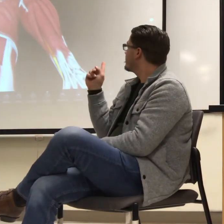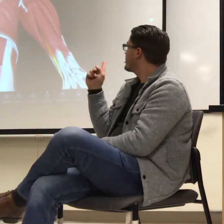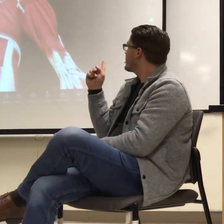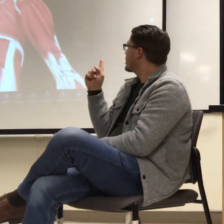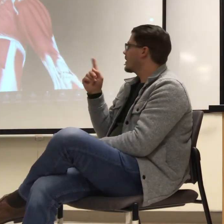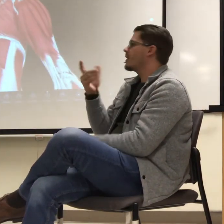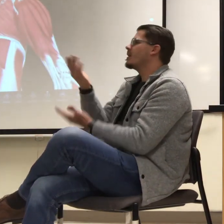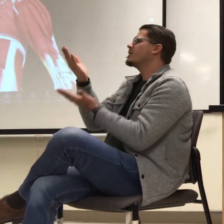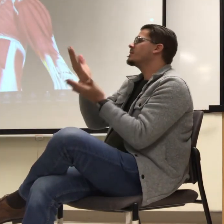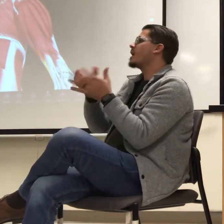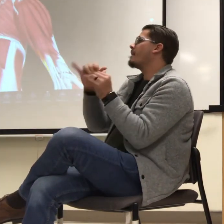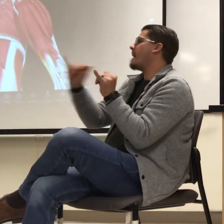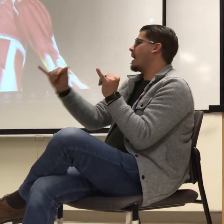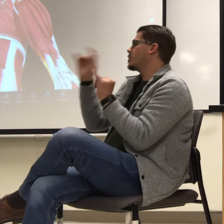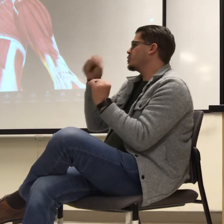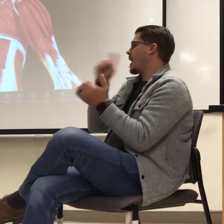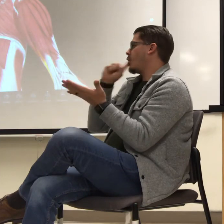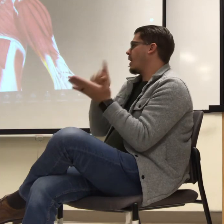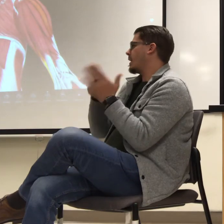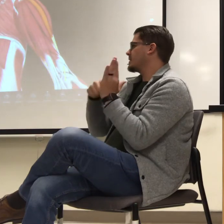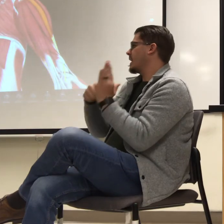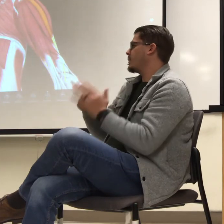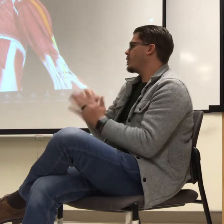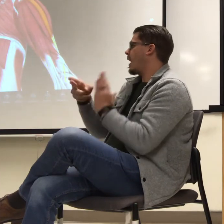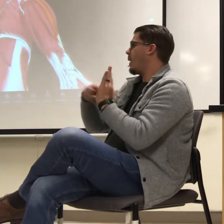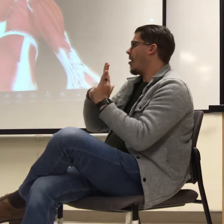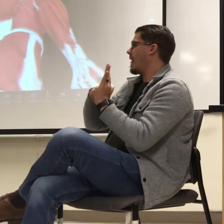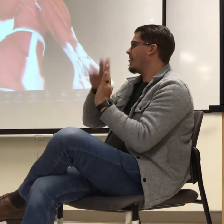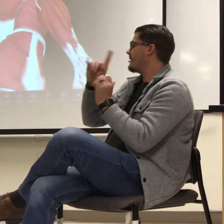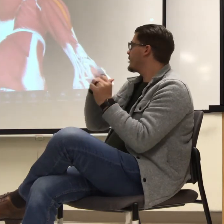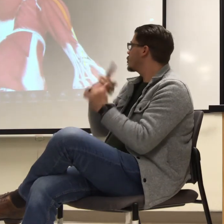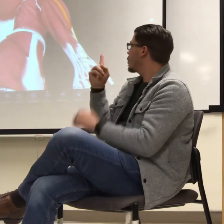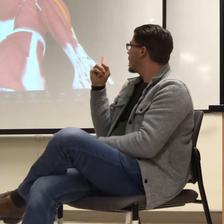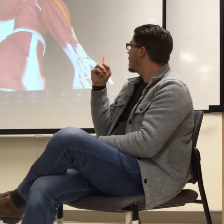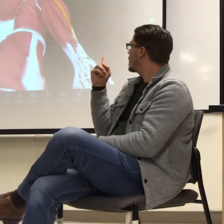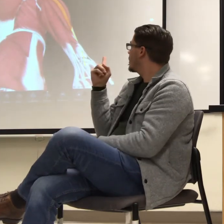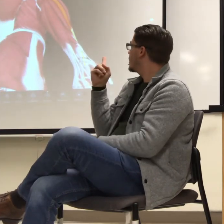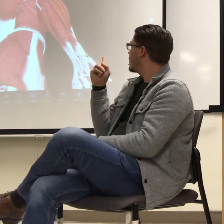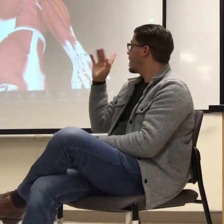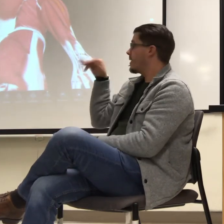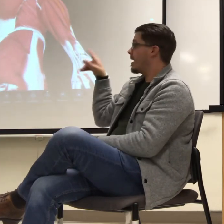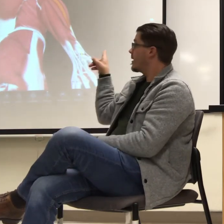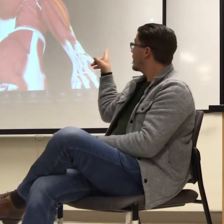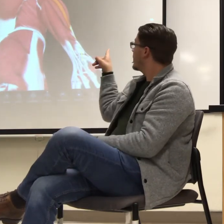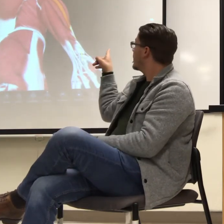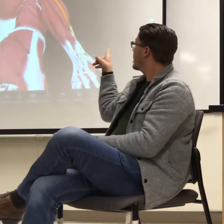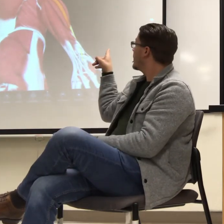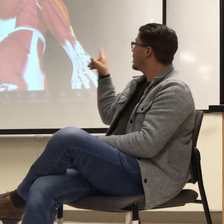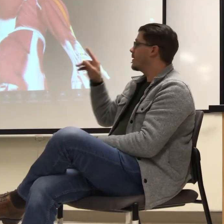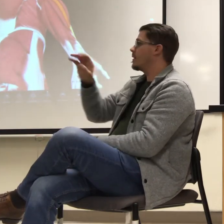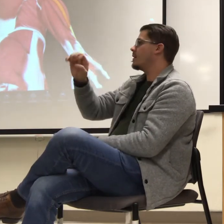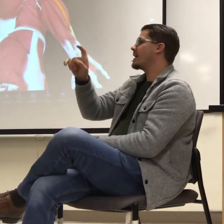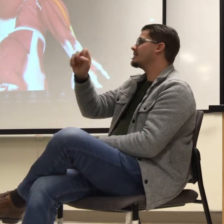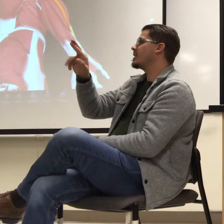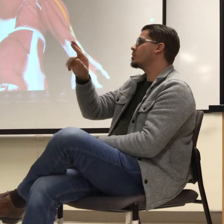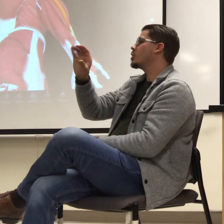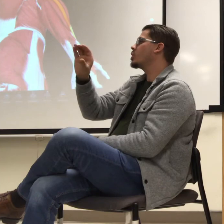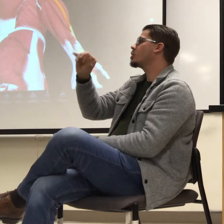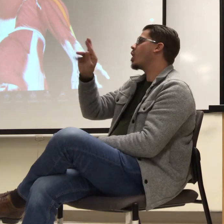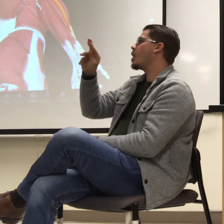Some patterns, for example, let me highlight that first one. What I have highlighted is Extensor